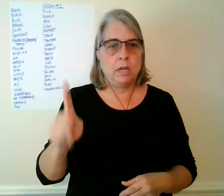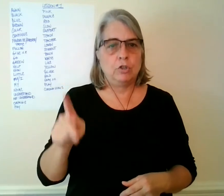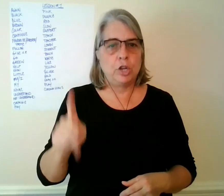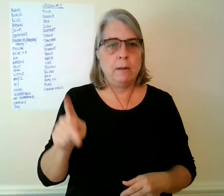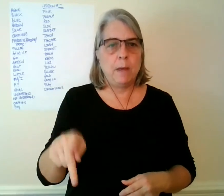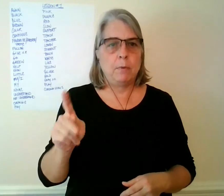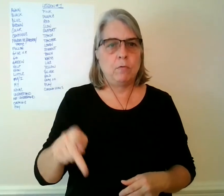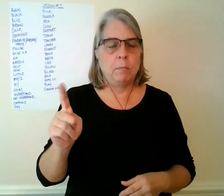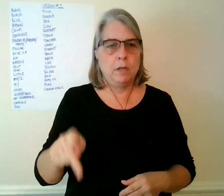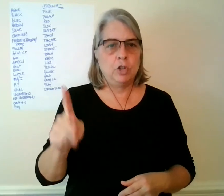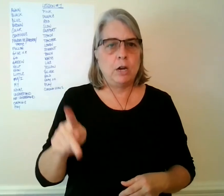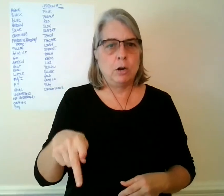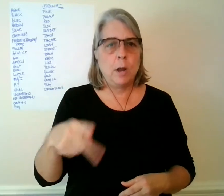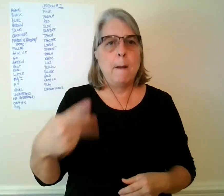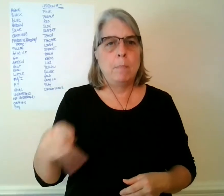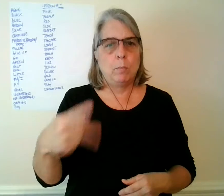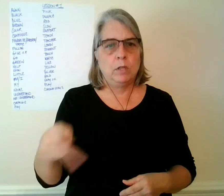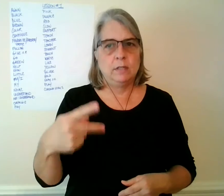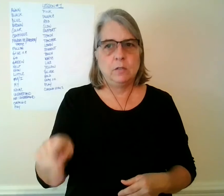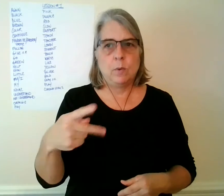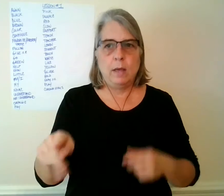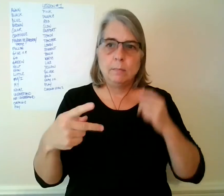like you're shaking pepper from the shaker. Purple is this way.